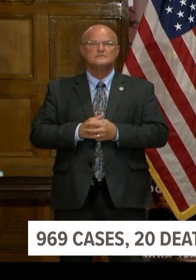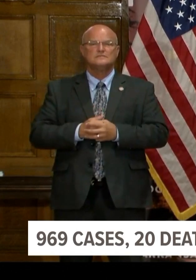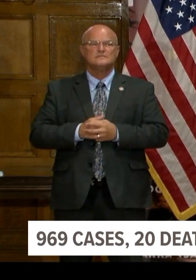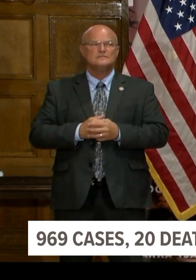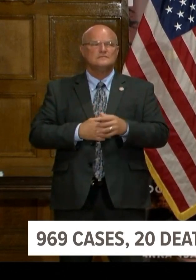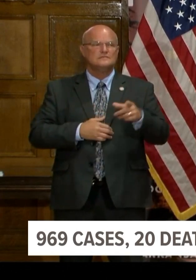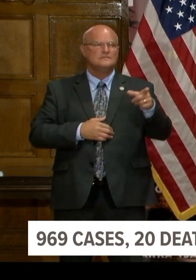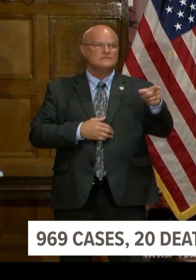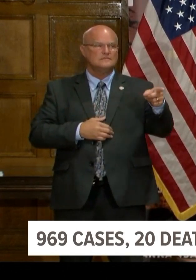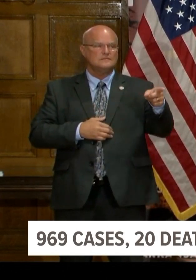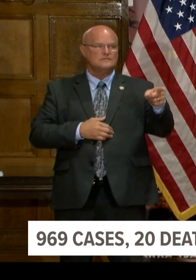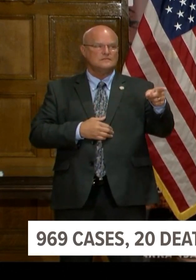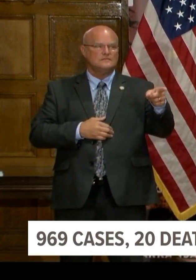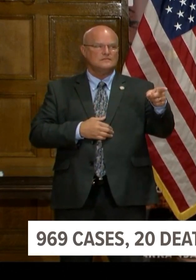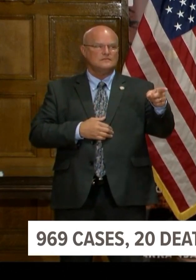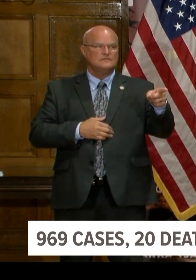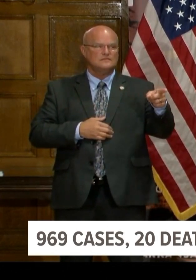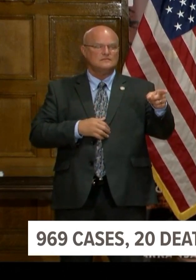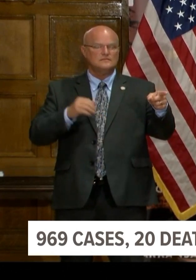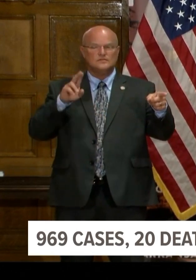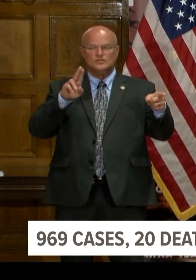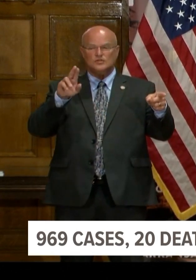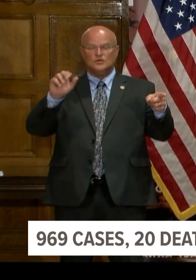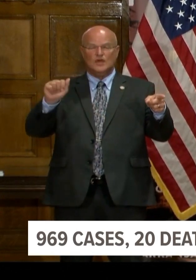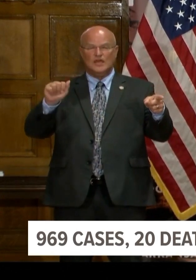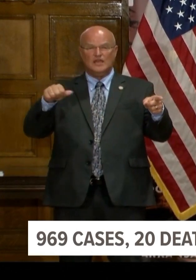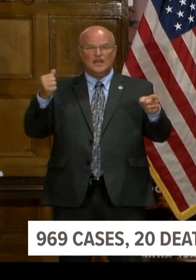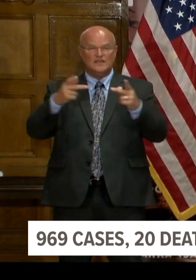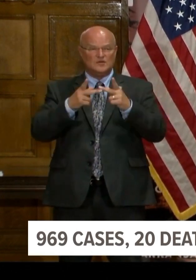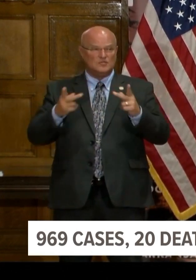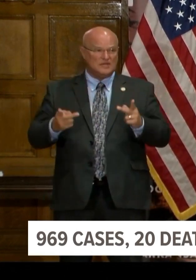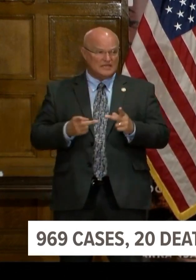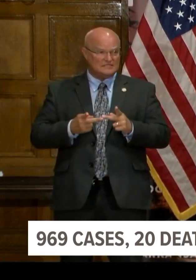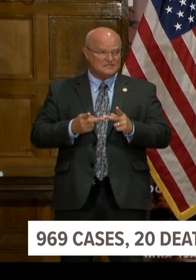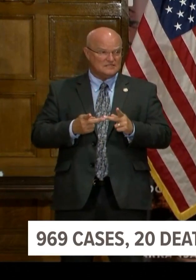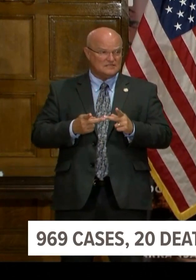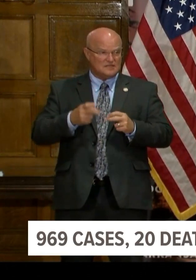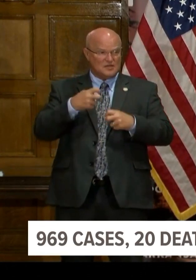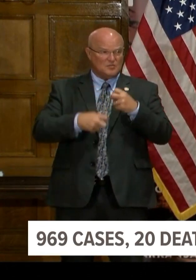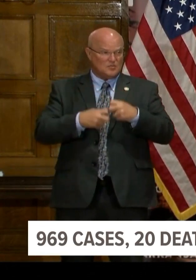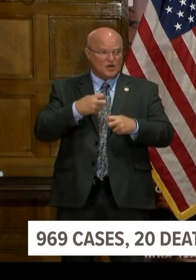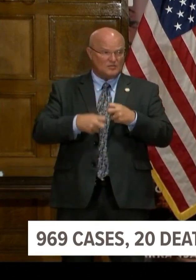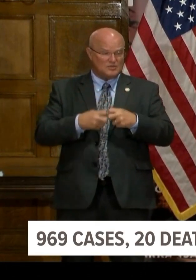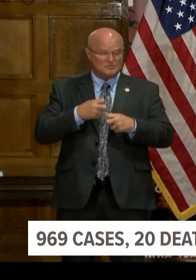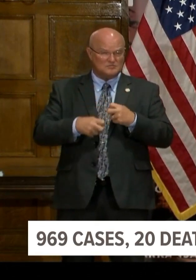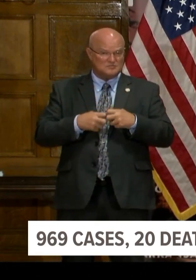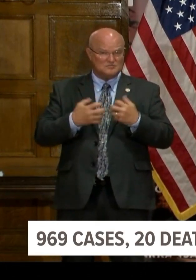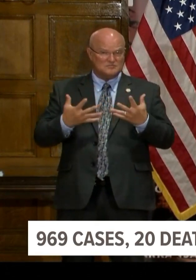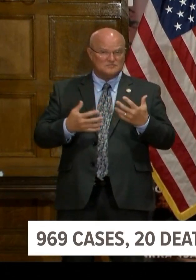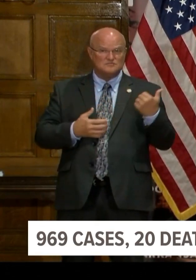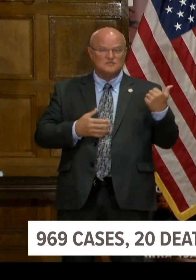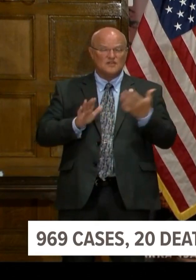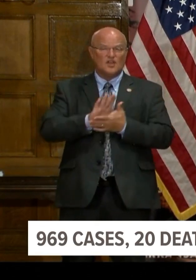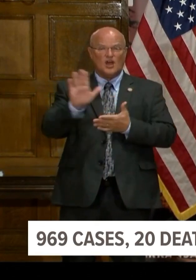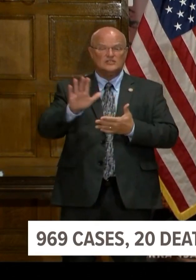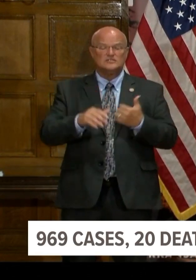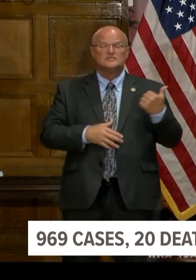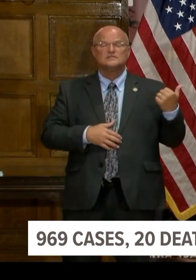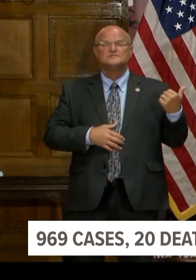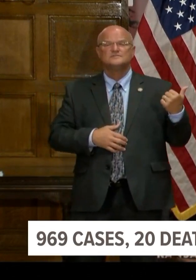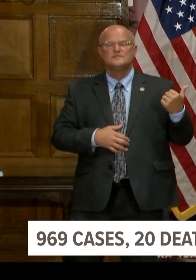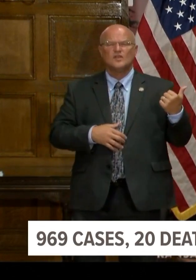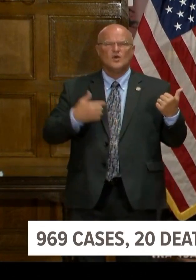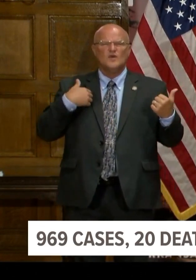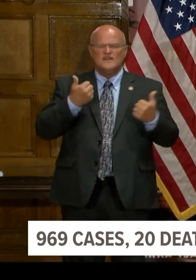Other than the UA, are there other colleges where this is a problem? We've had